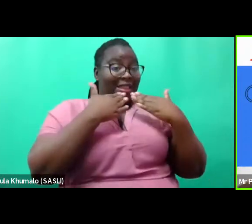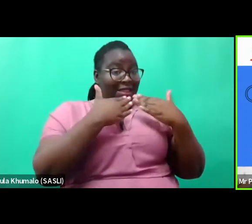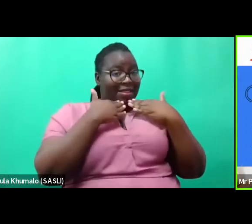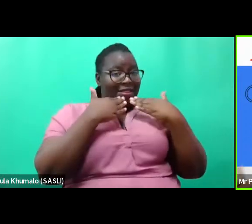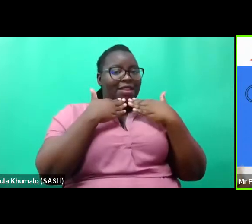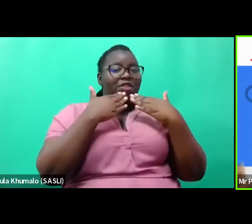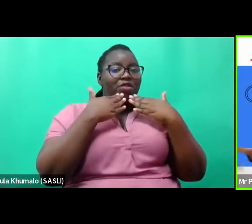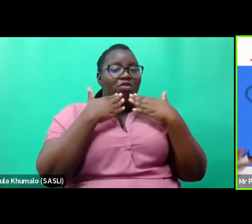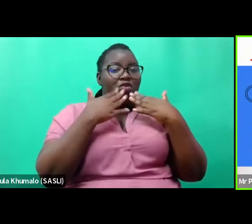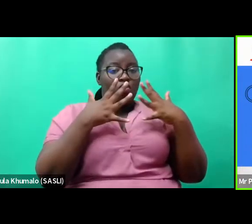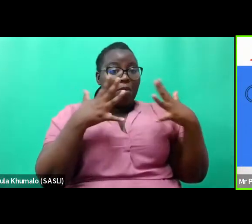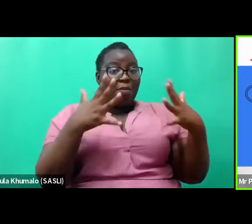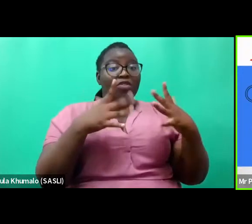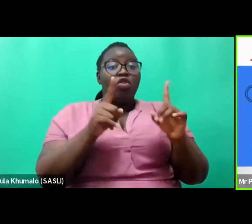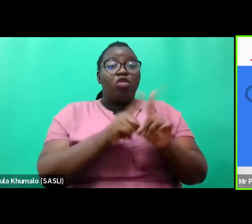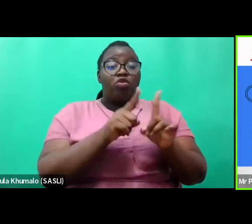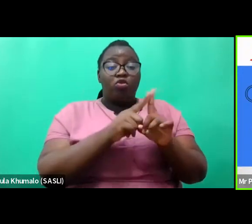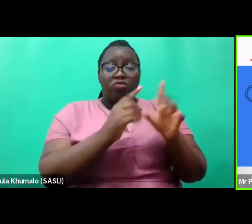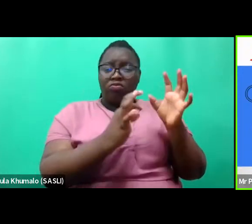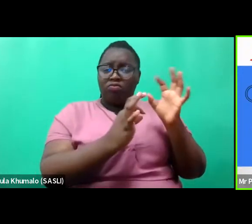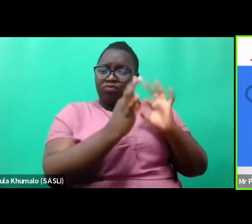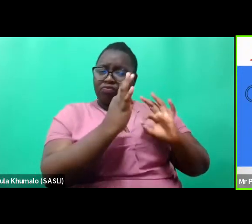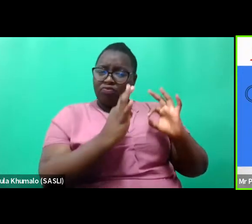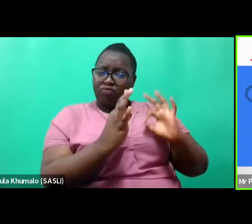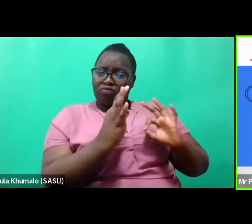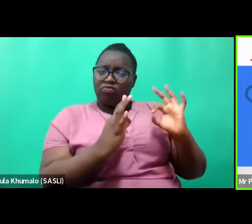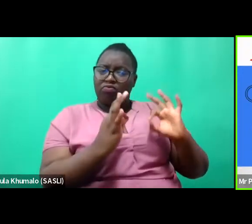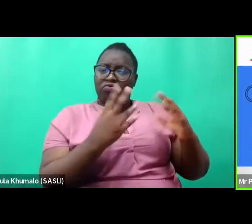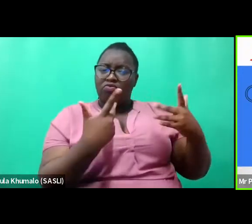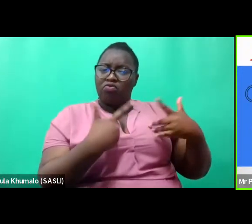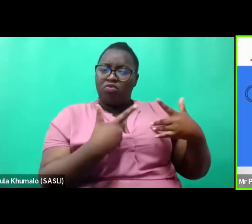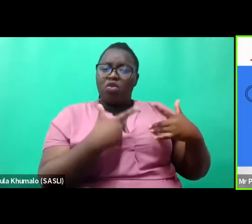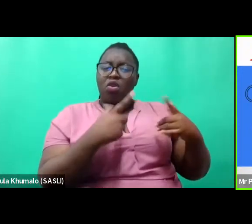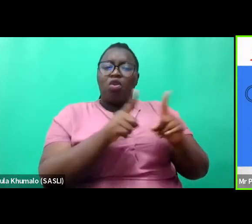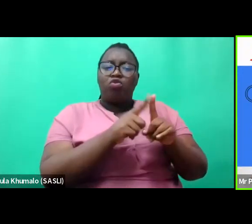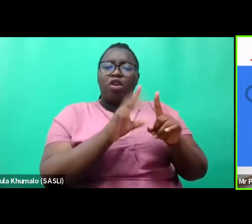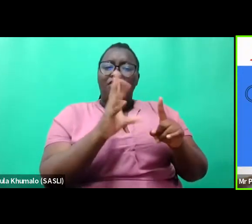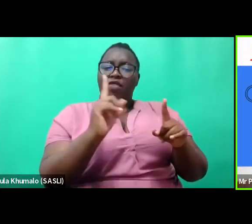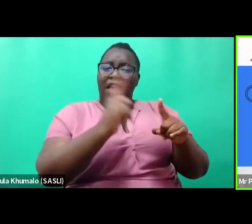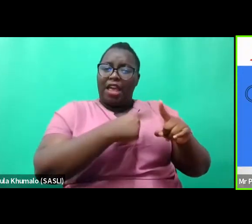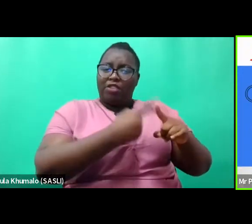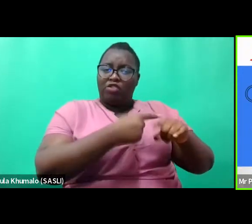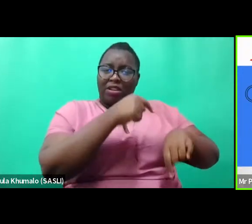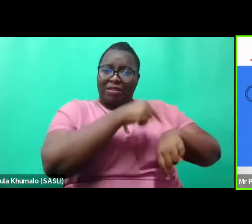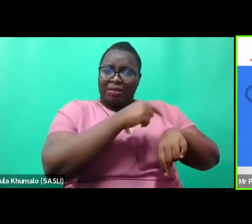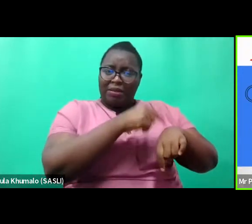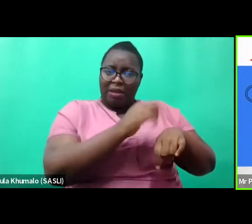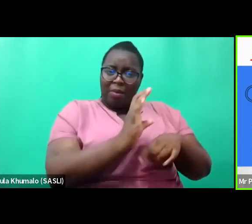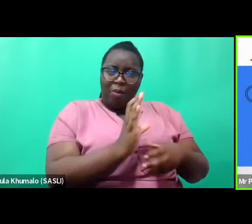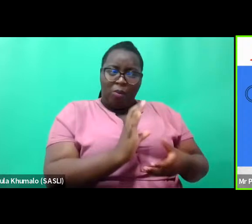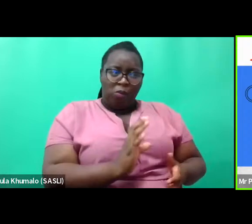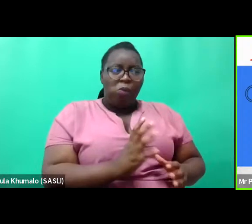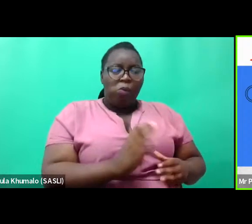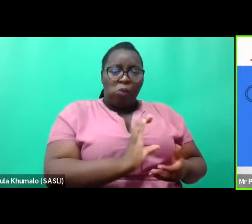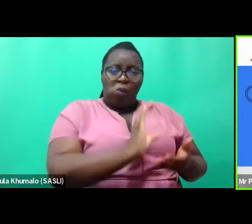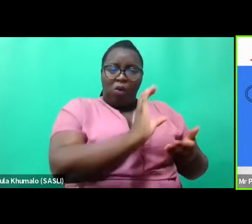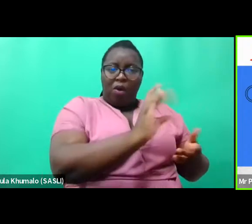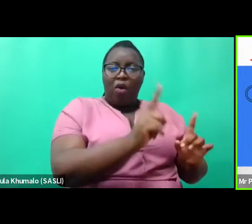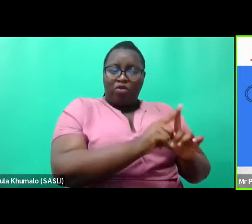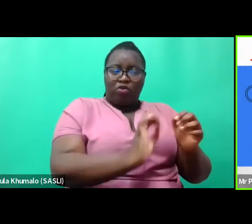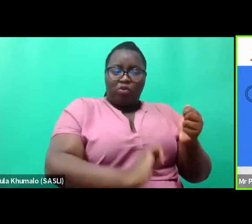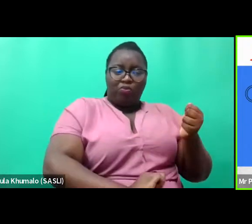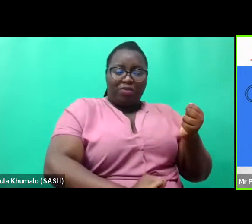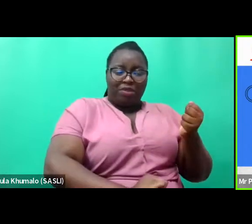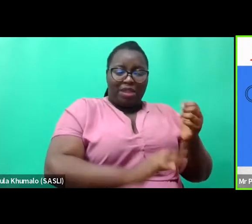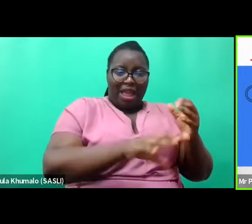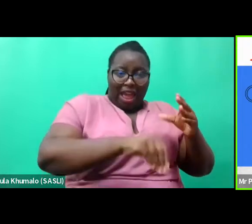said to me that you had extra time allocations, which assisted you as an accommodating measure, and that you